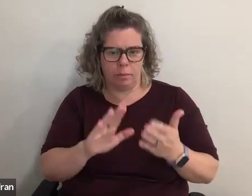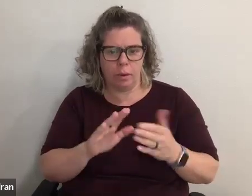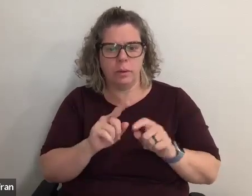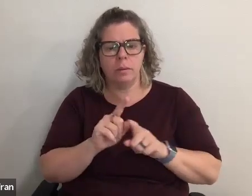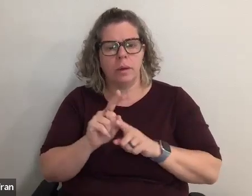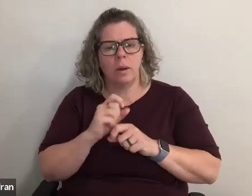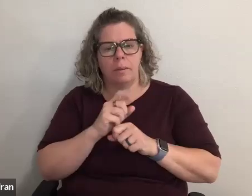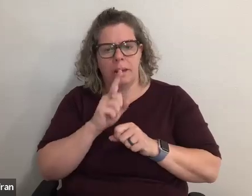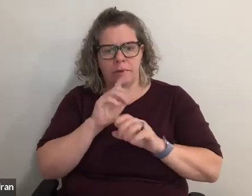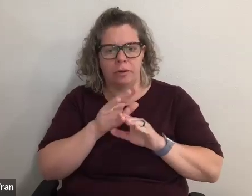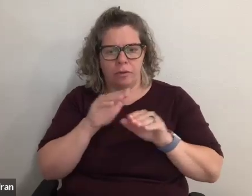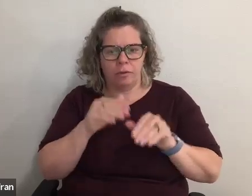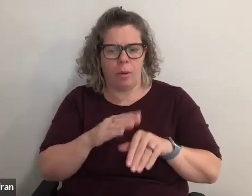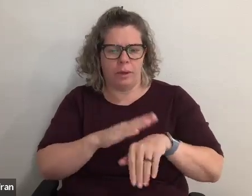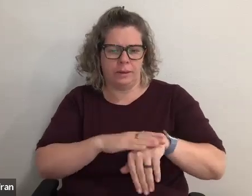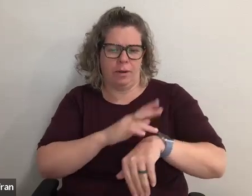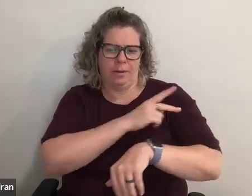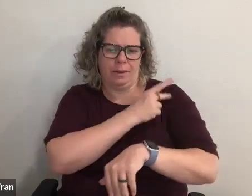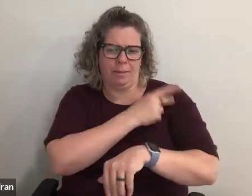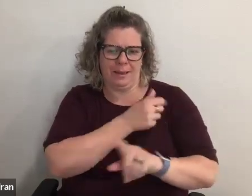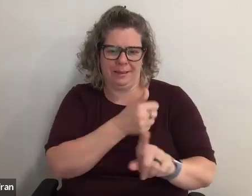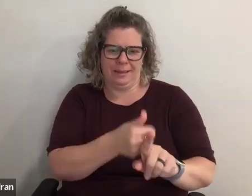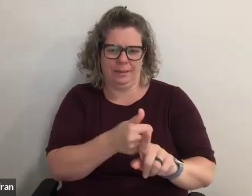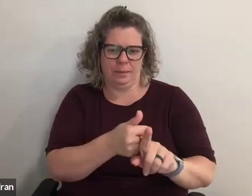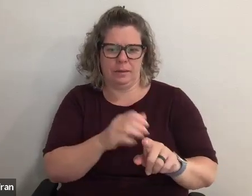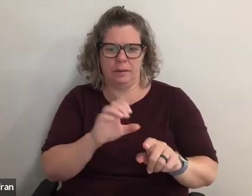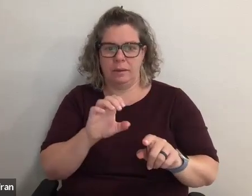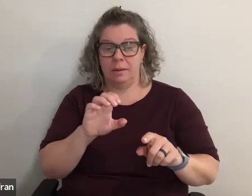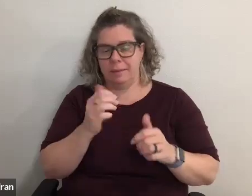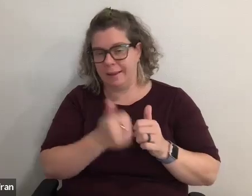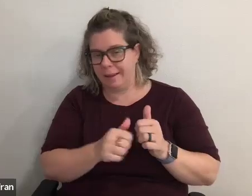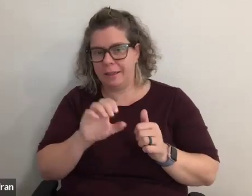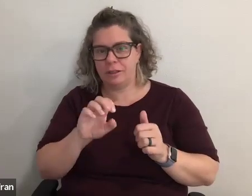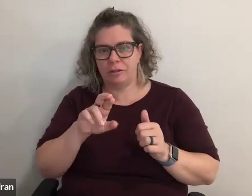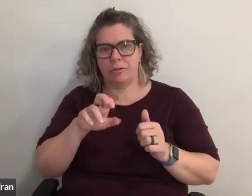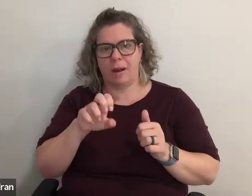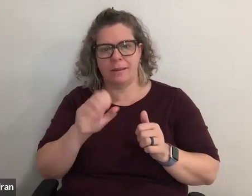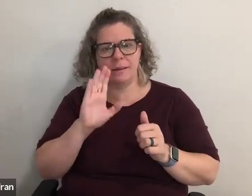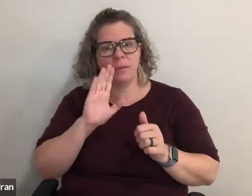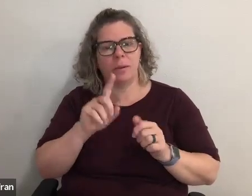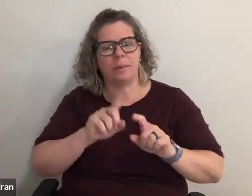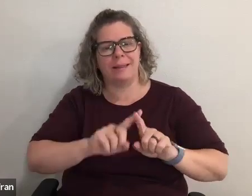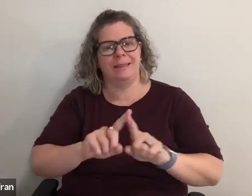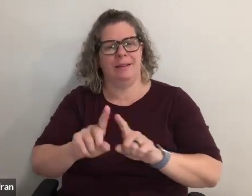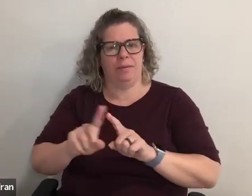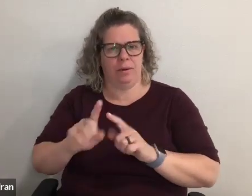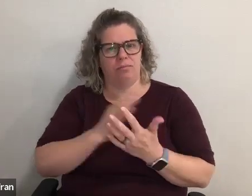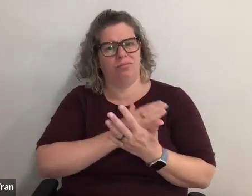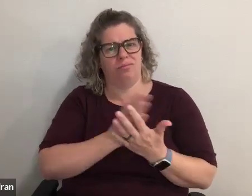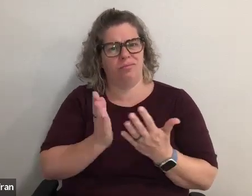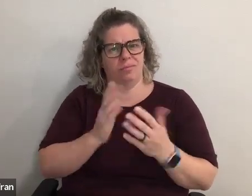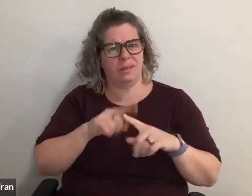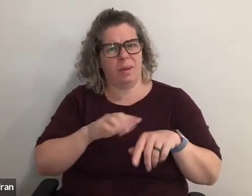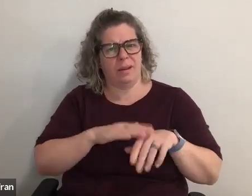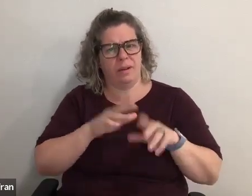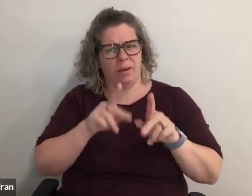it's patient-centered, right? So we want to make sure that every crisis is going to look a little different, and we need to make sure that we're approaching every crisis